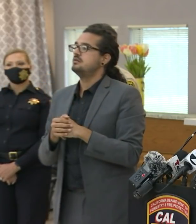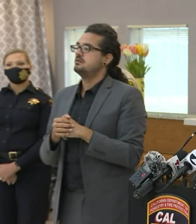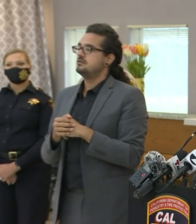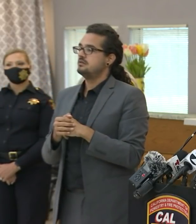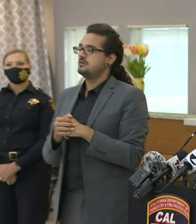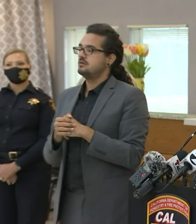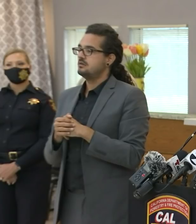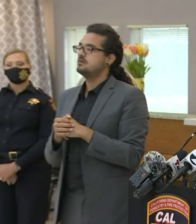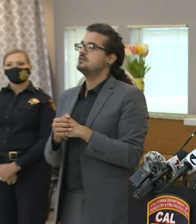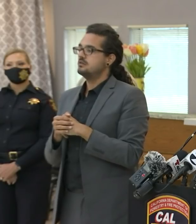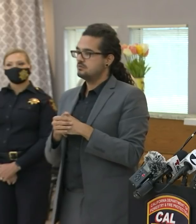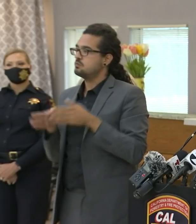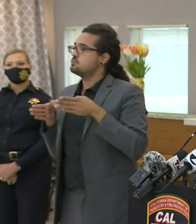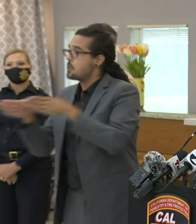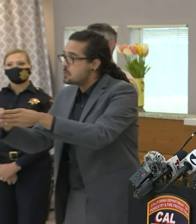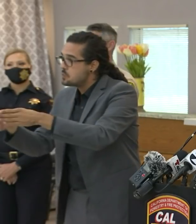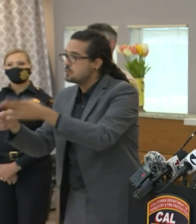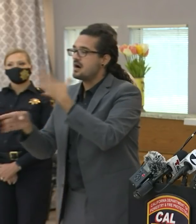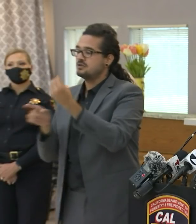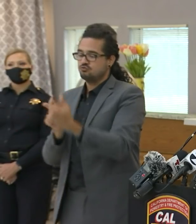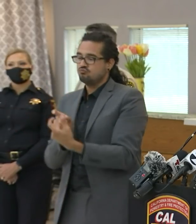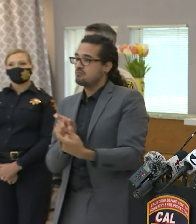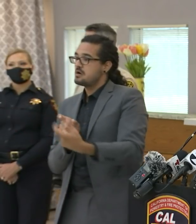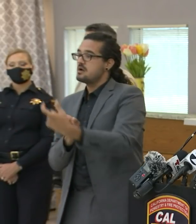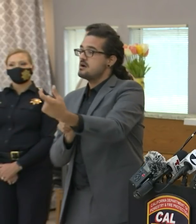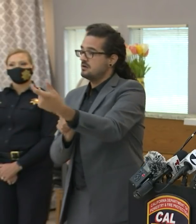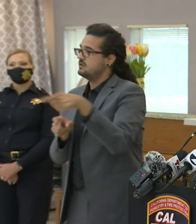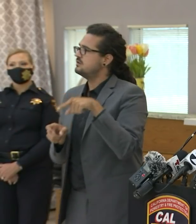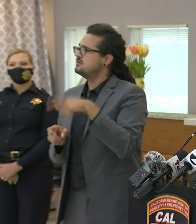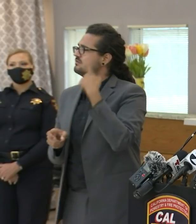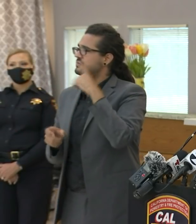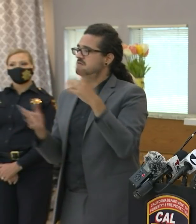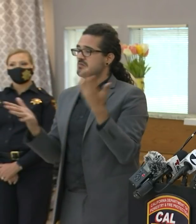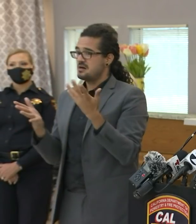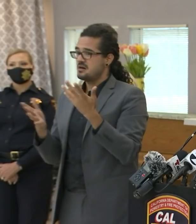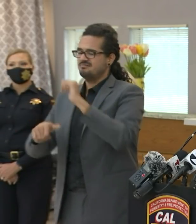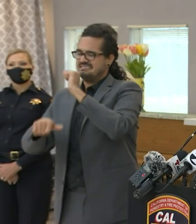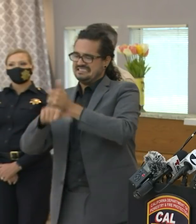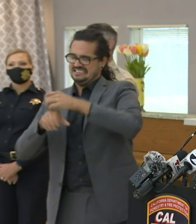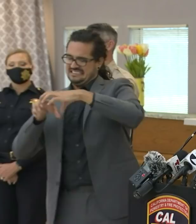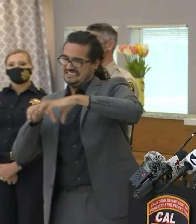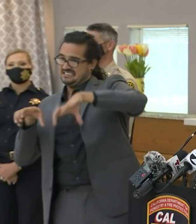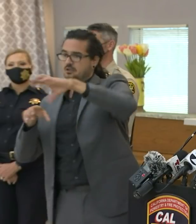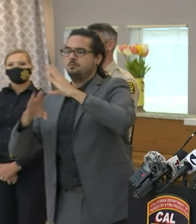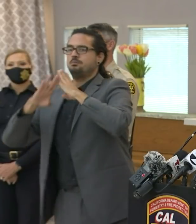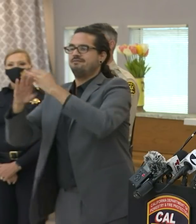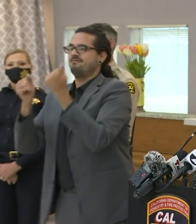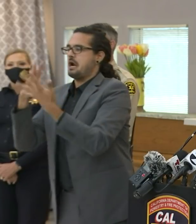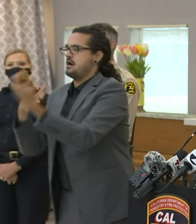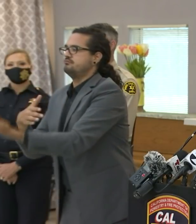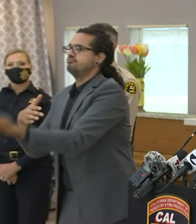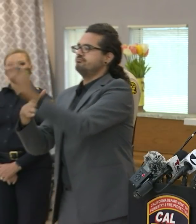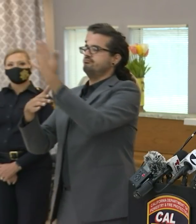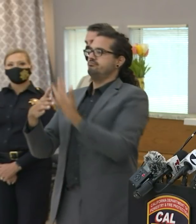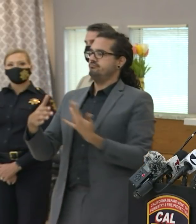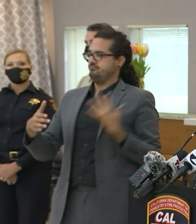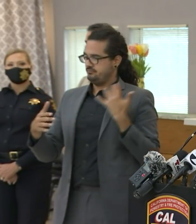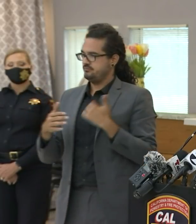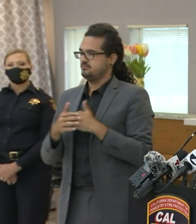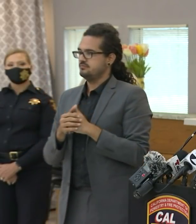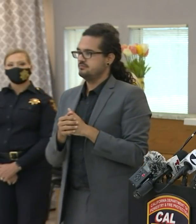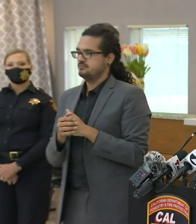play to protect or at least to have the fire herded around the community, if you will,